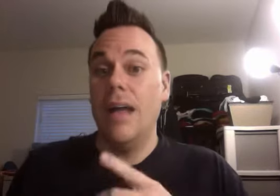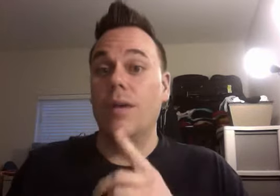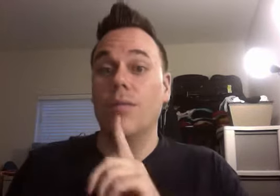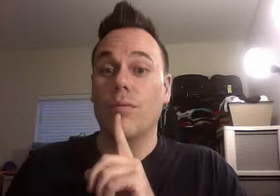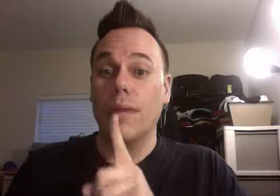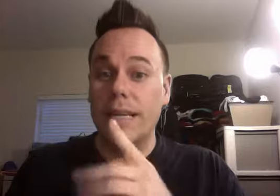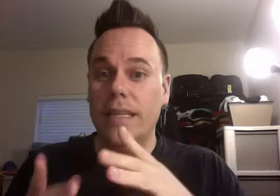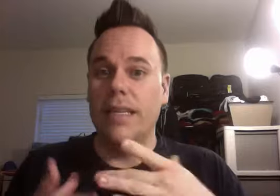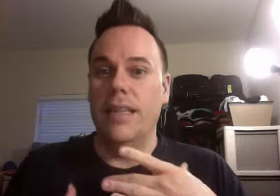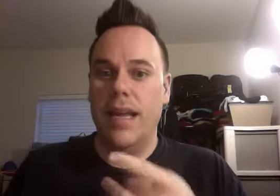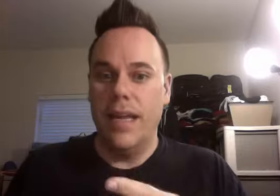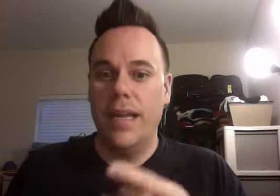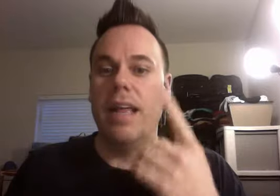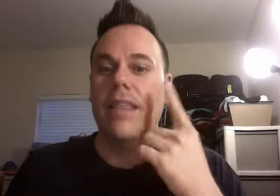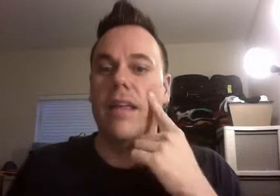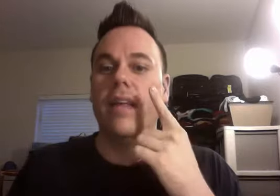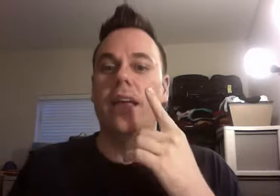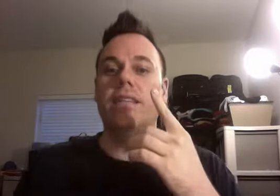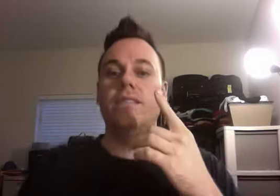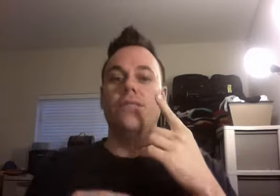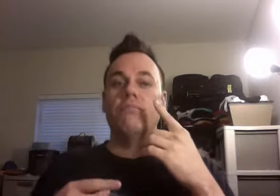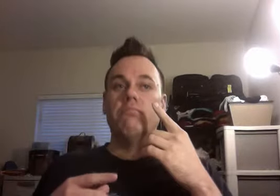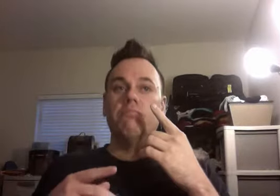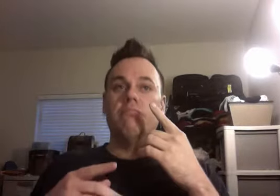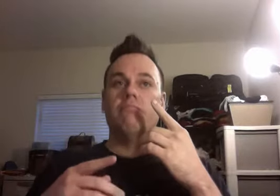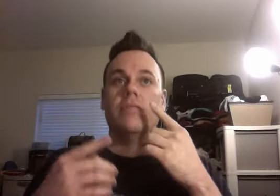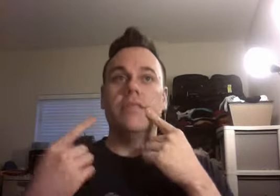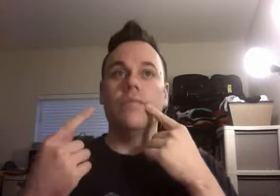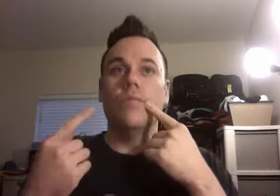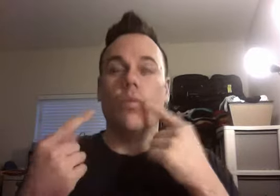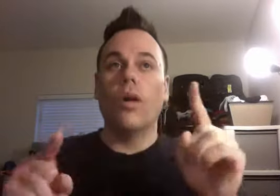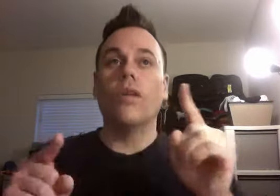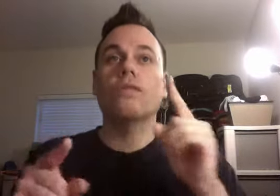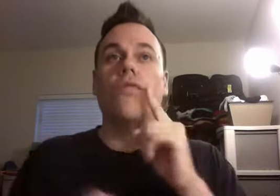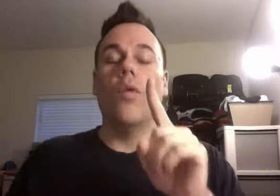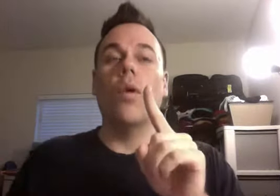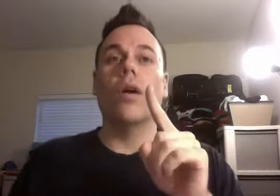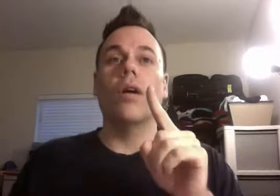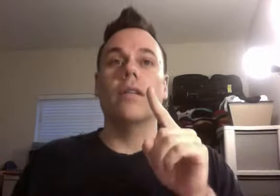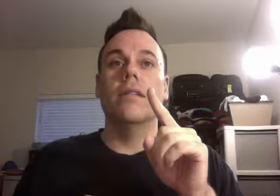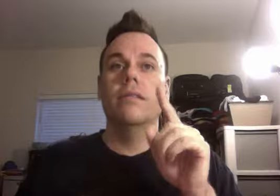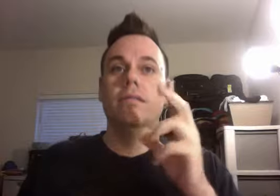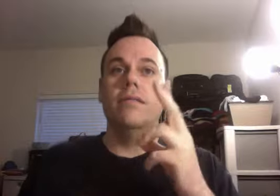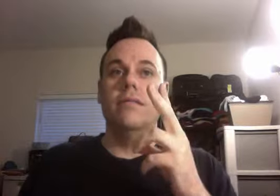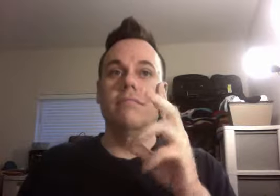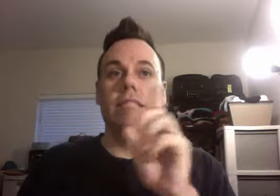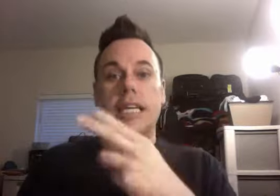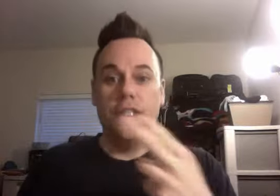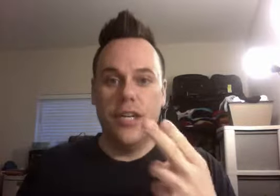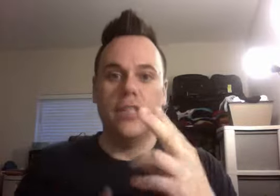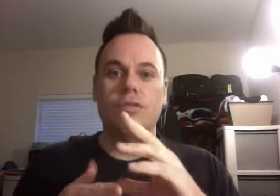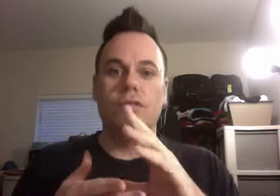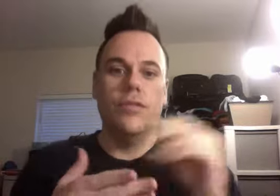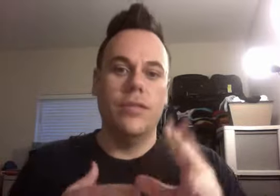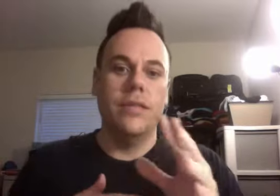I really like it. I think it's works for DHH students